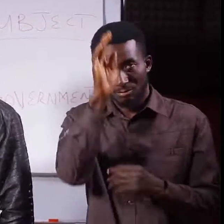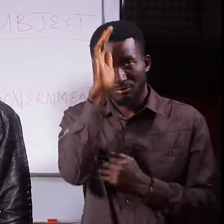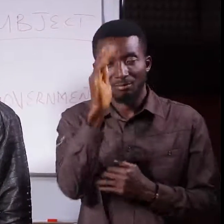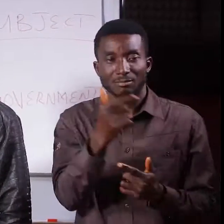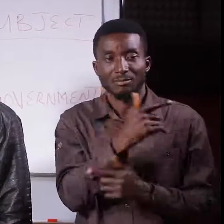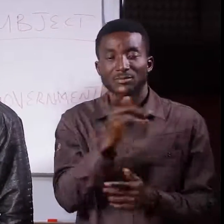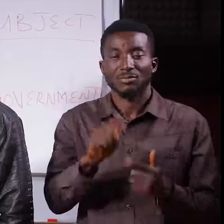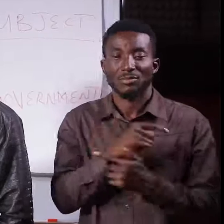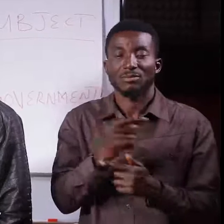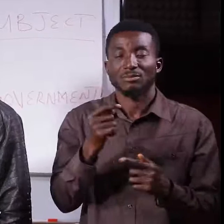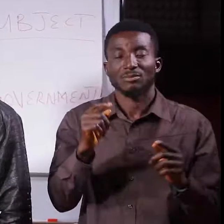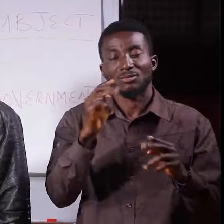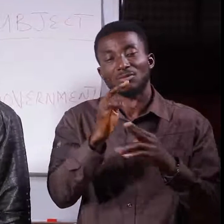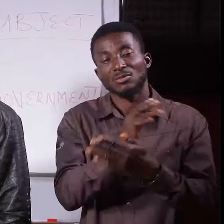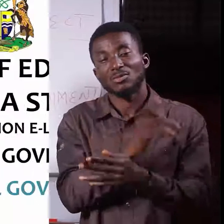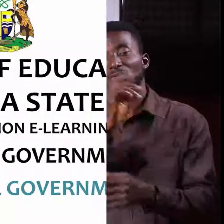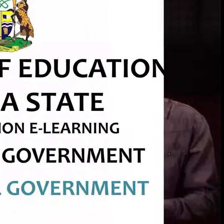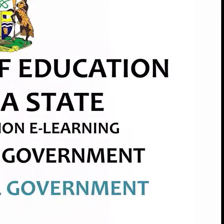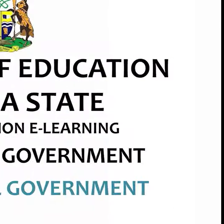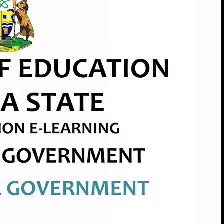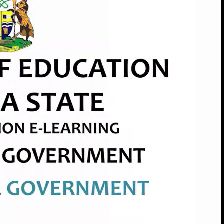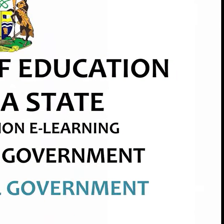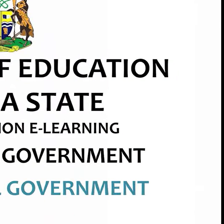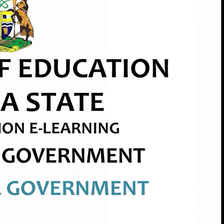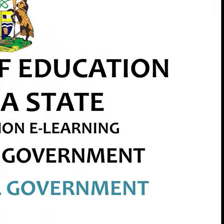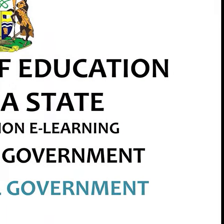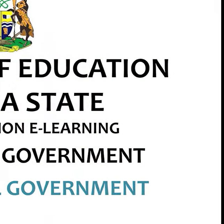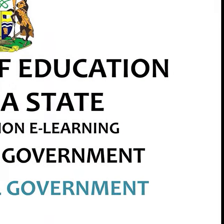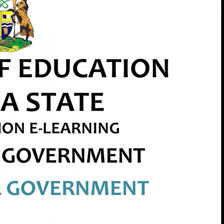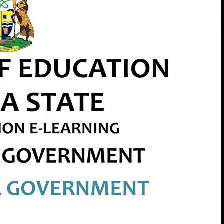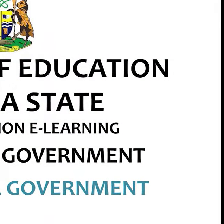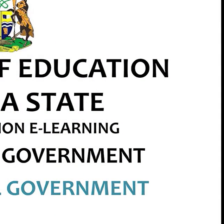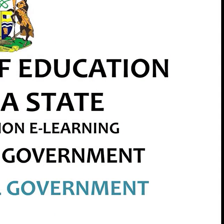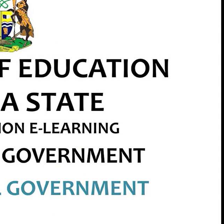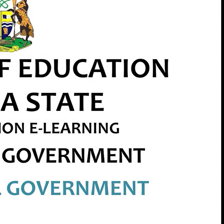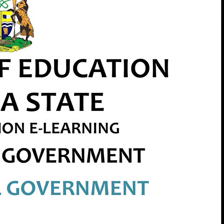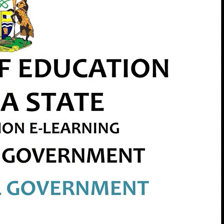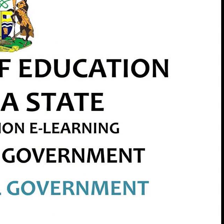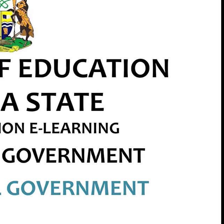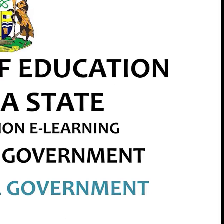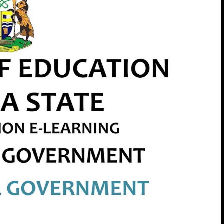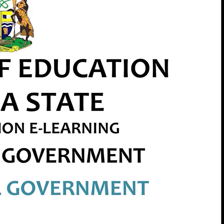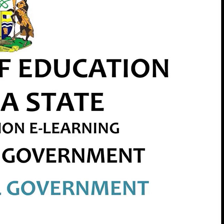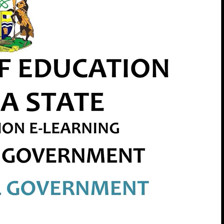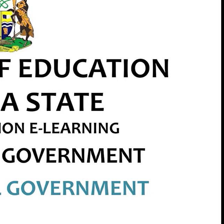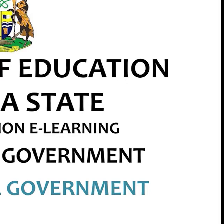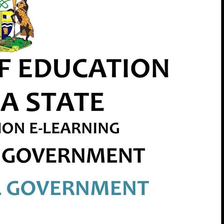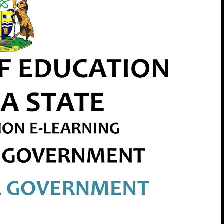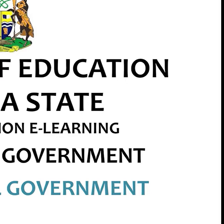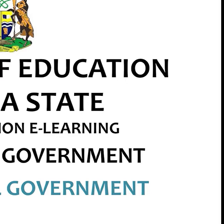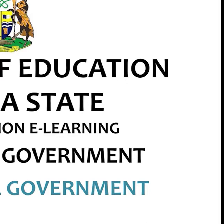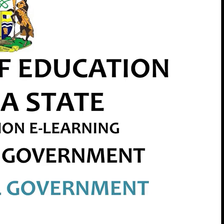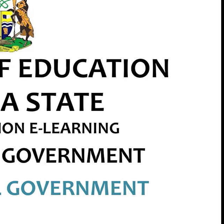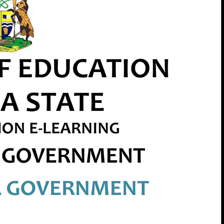today's subject is government, and the topic that we shall be discussing is local government.